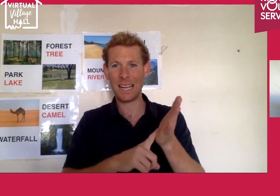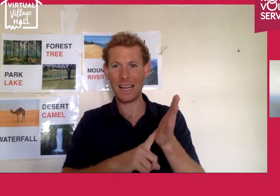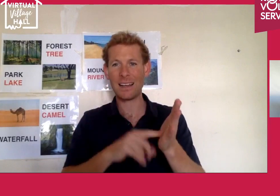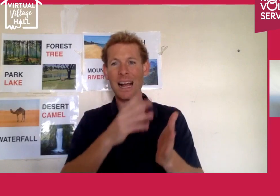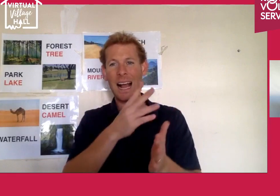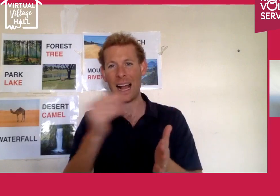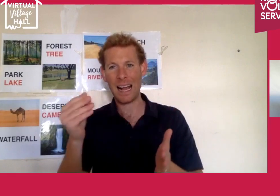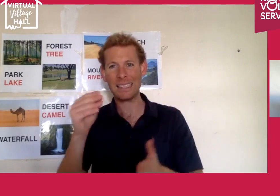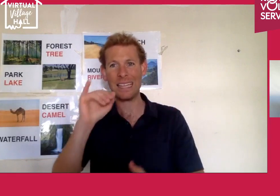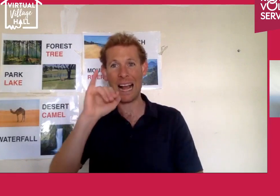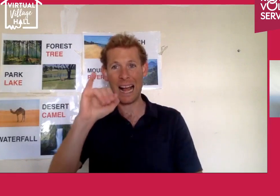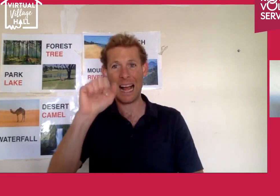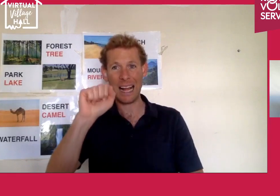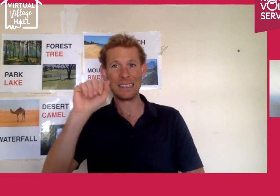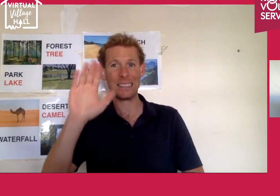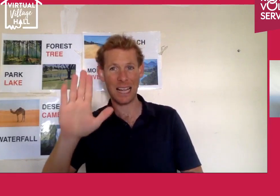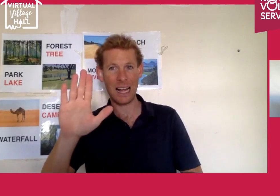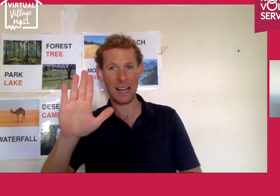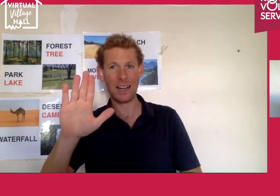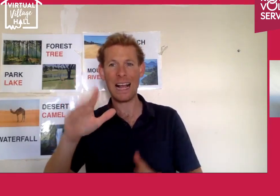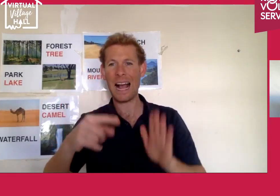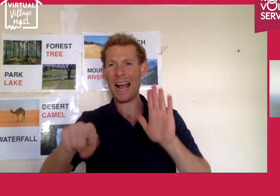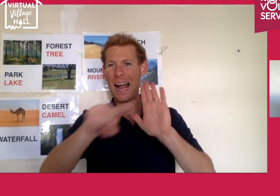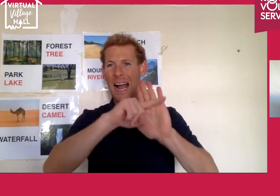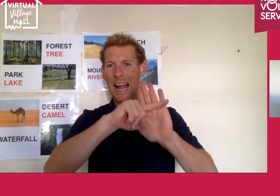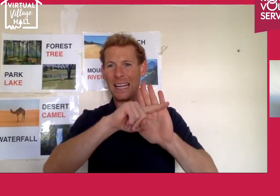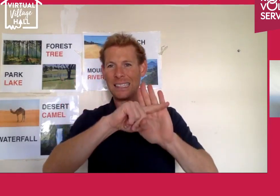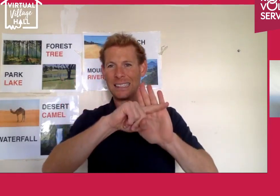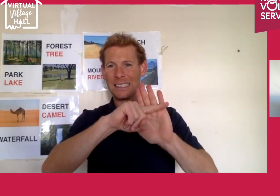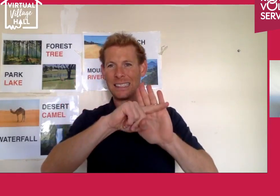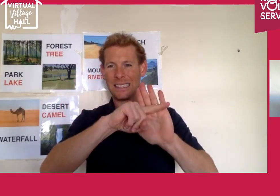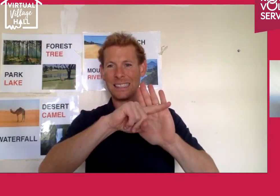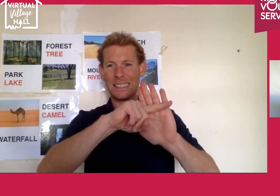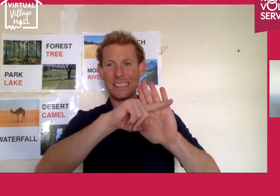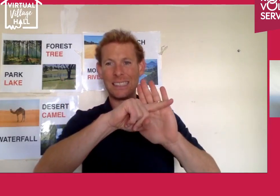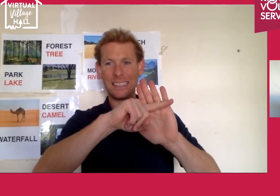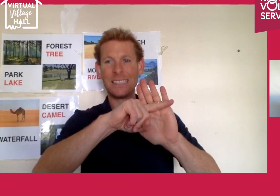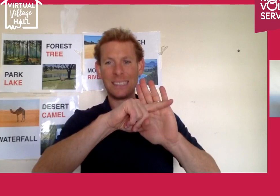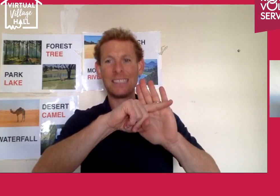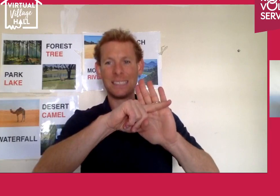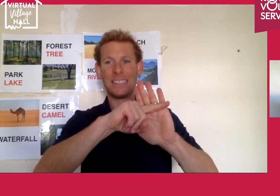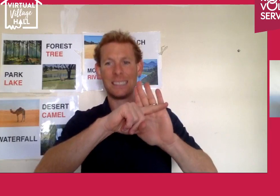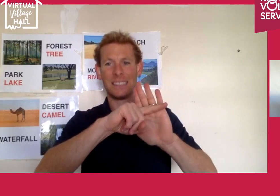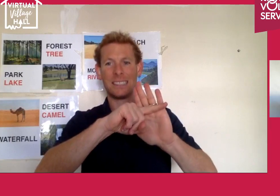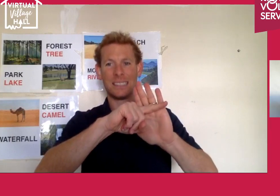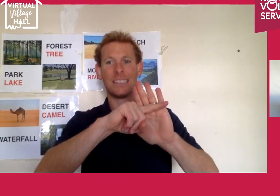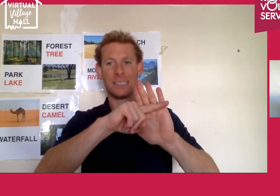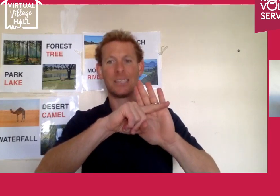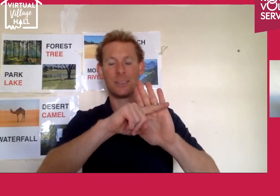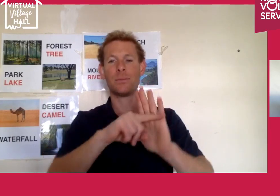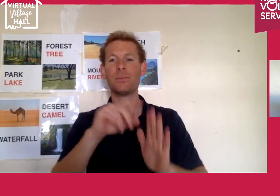constantly fighting in Northern Ireland for a BSL and ISL charter.